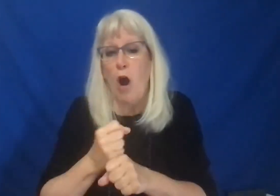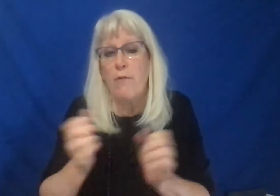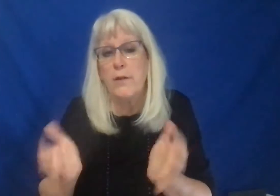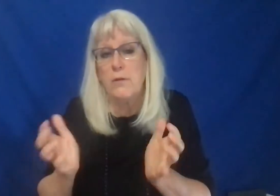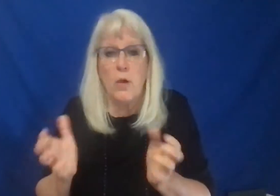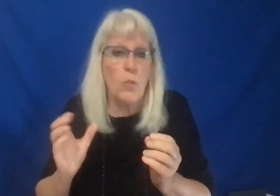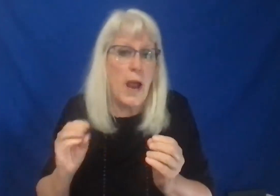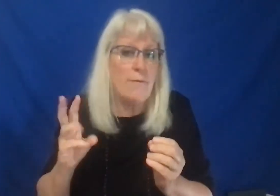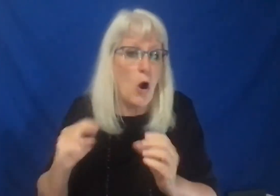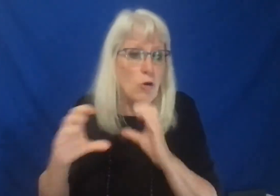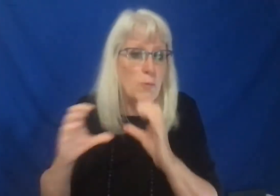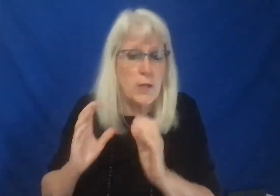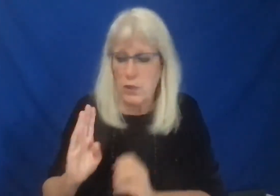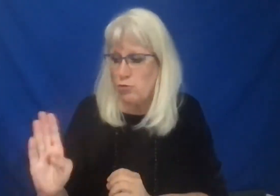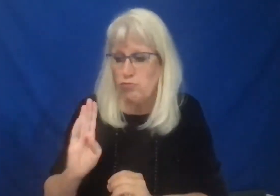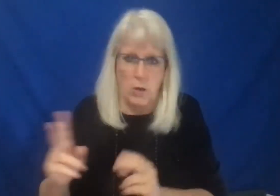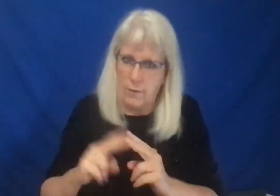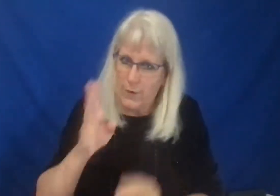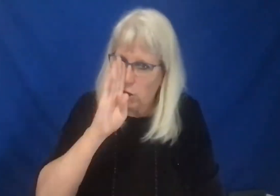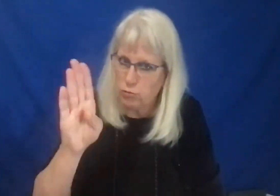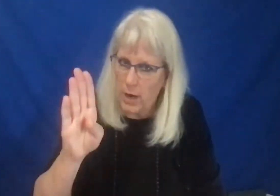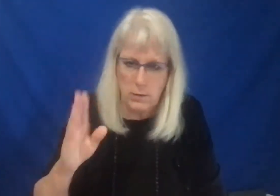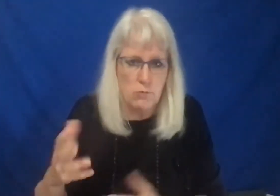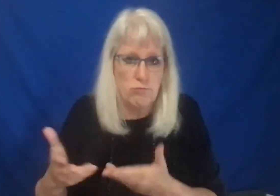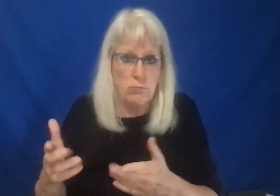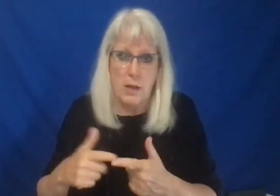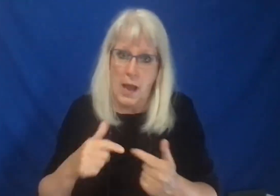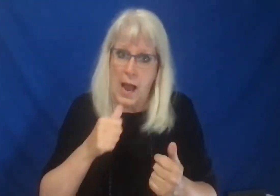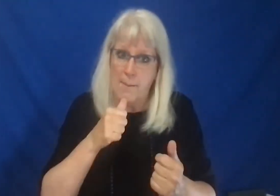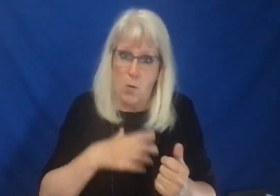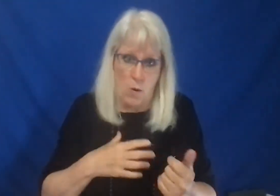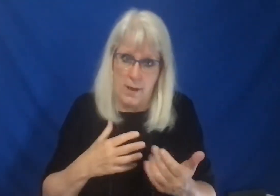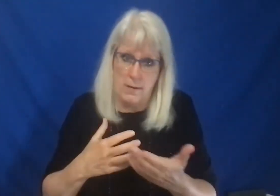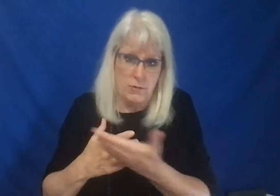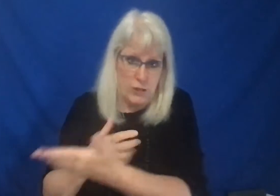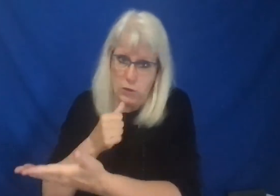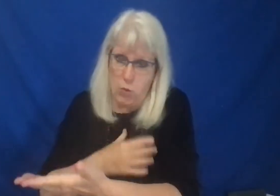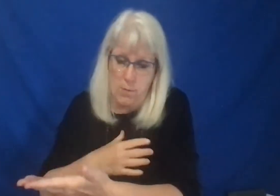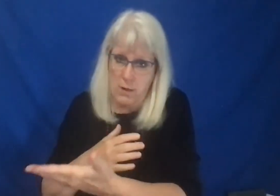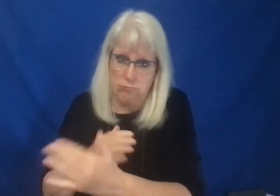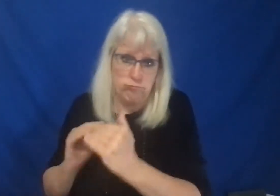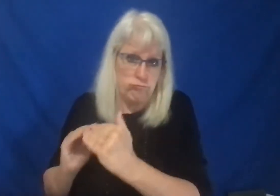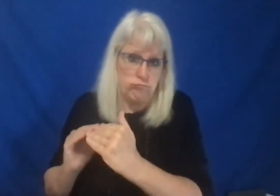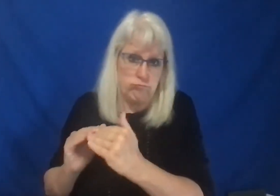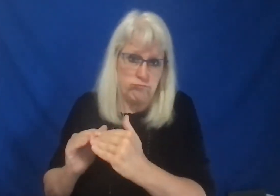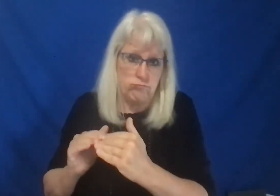of communication, we're very direct with each other. I'm a woman amongst women, unlikely female alliances,